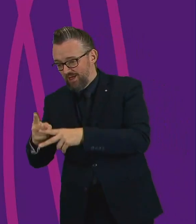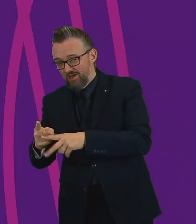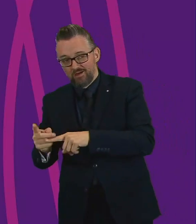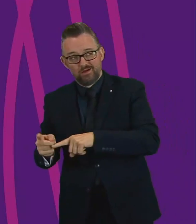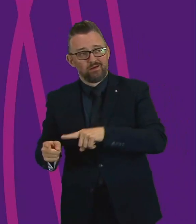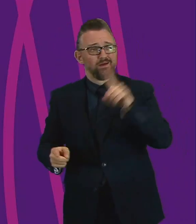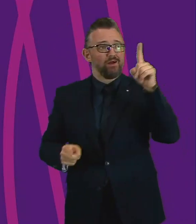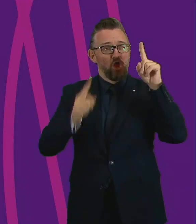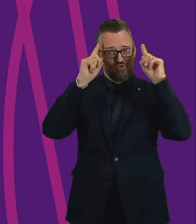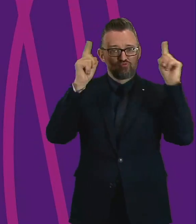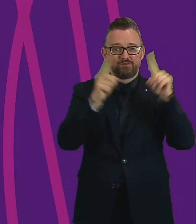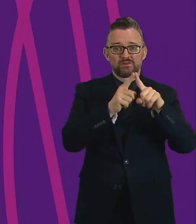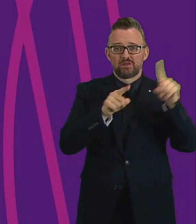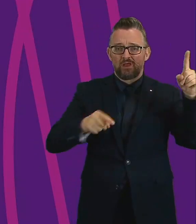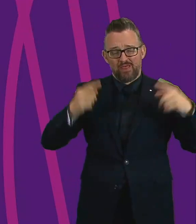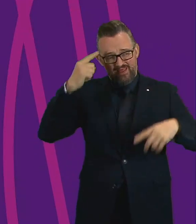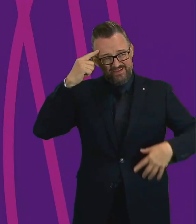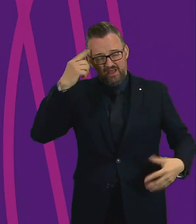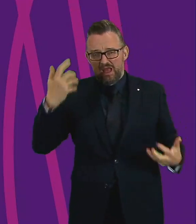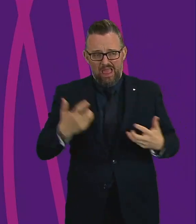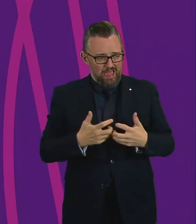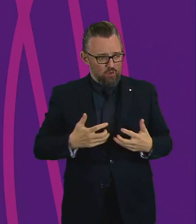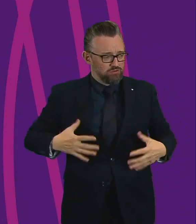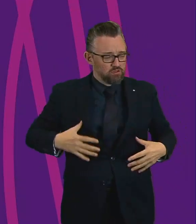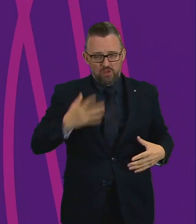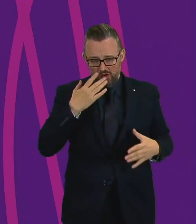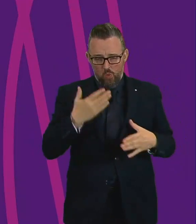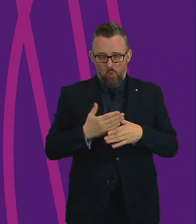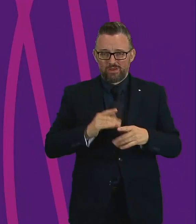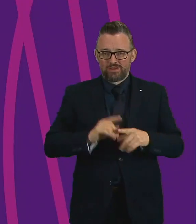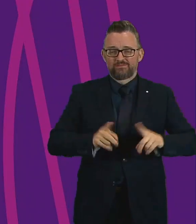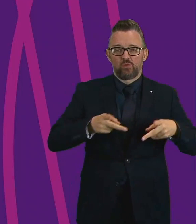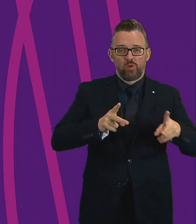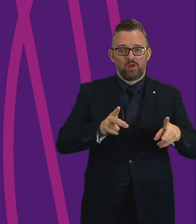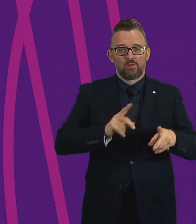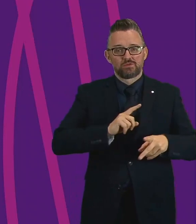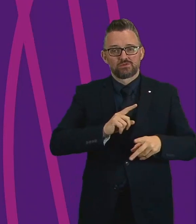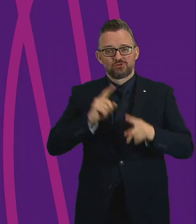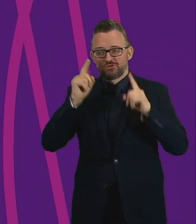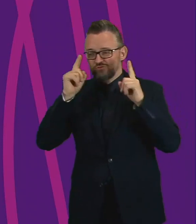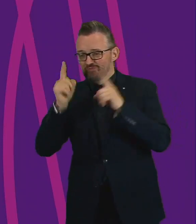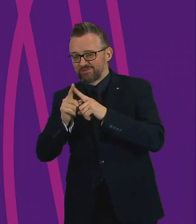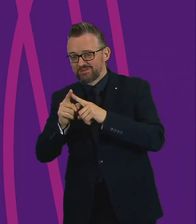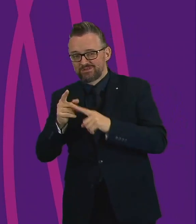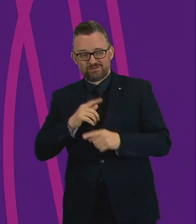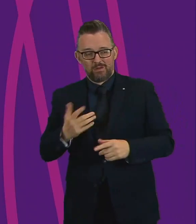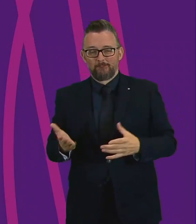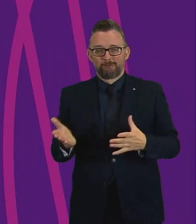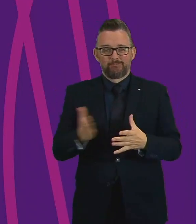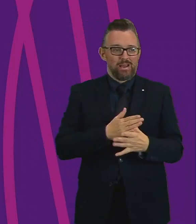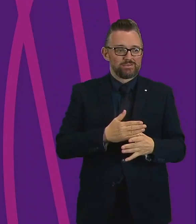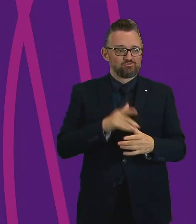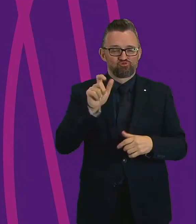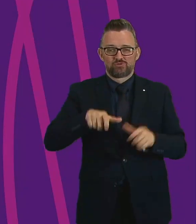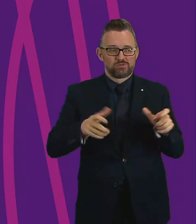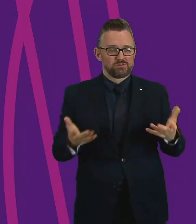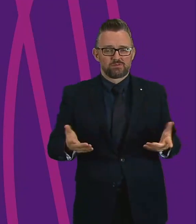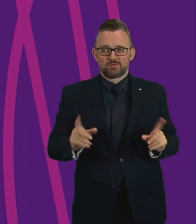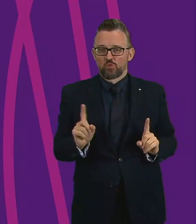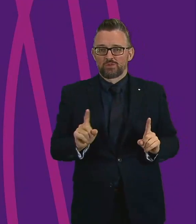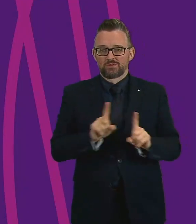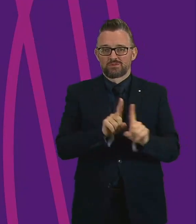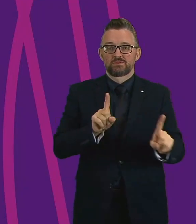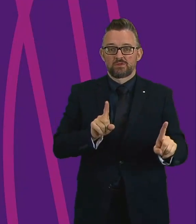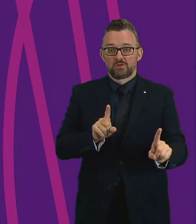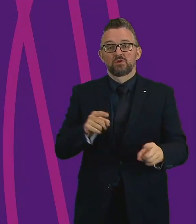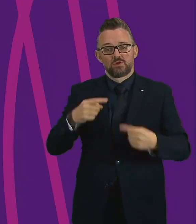universities, will require new ways of working as children, pupils and students return. And our social security system will need to assist